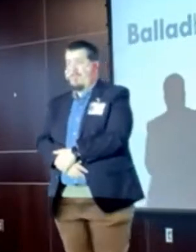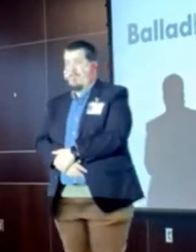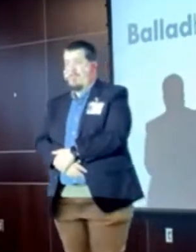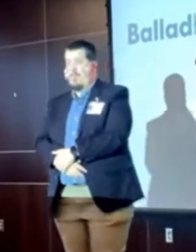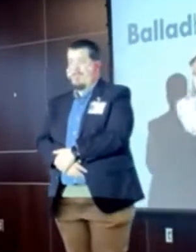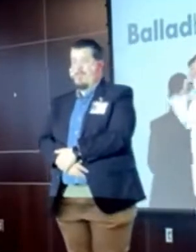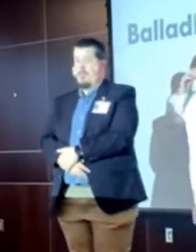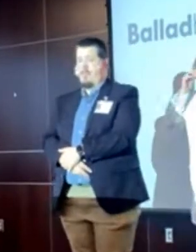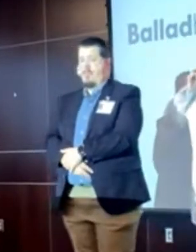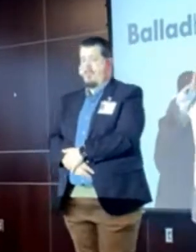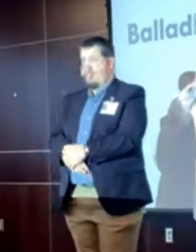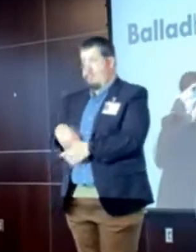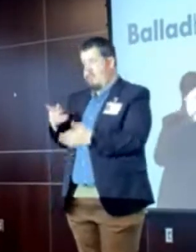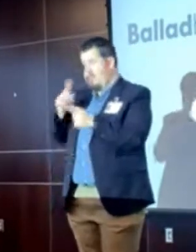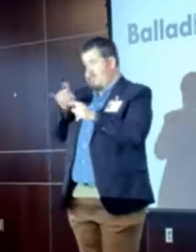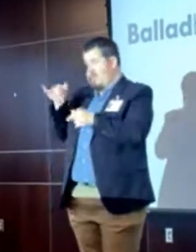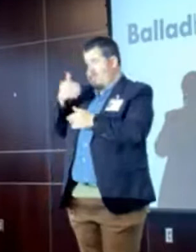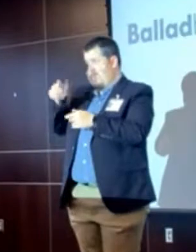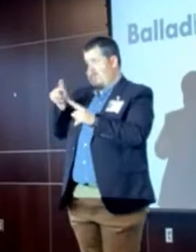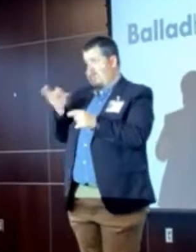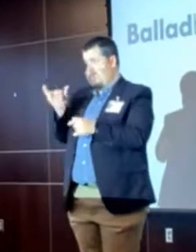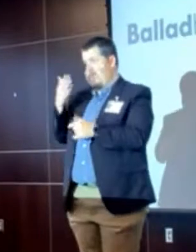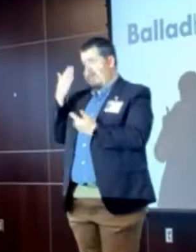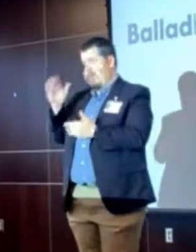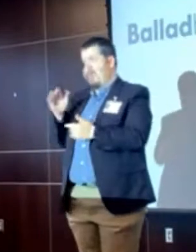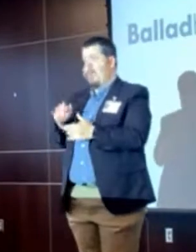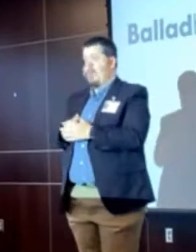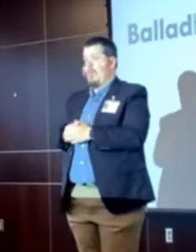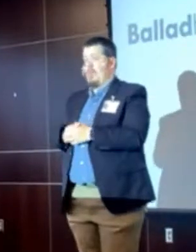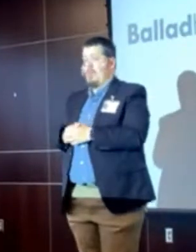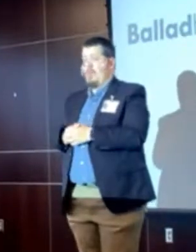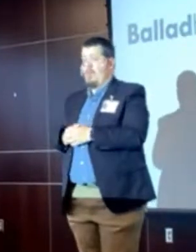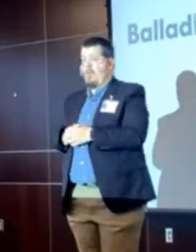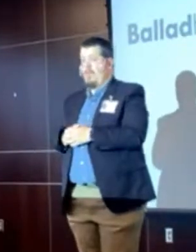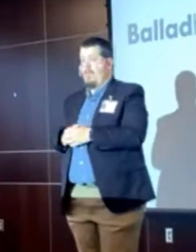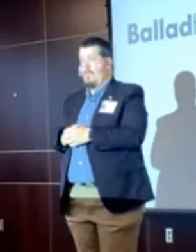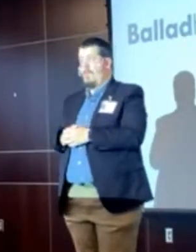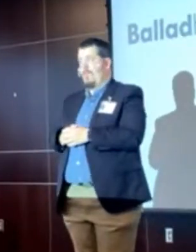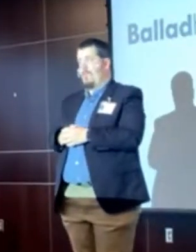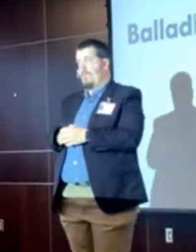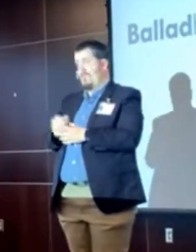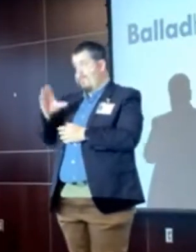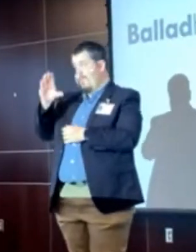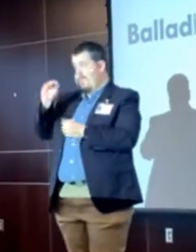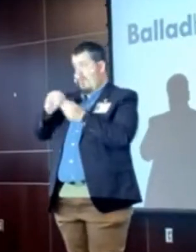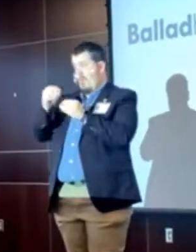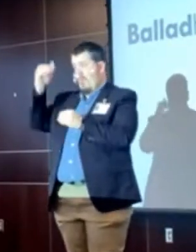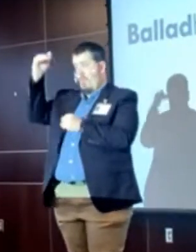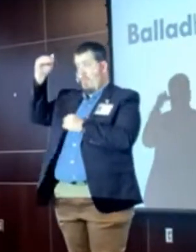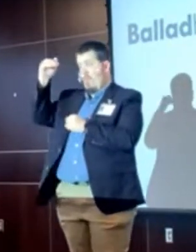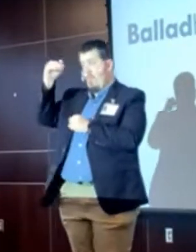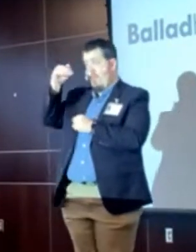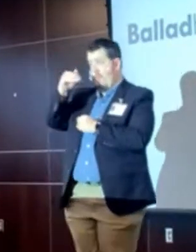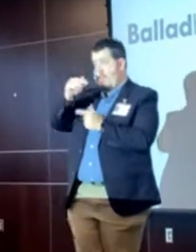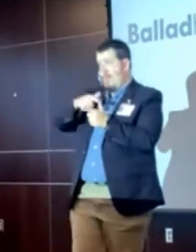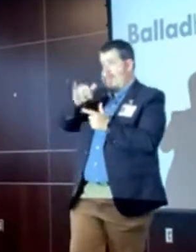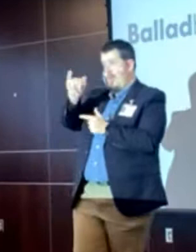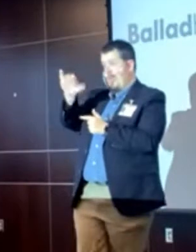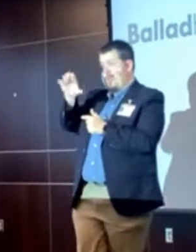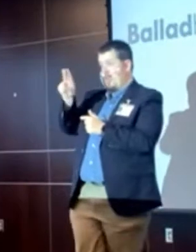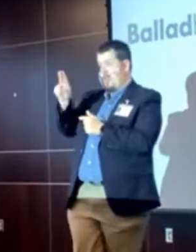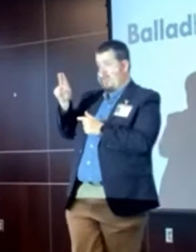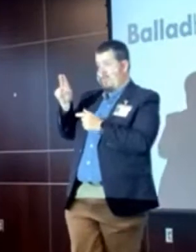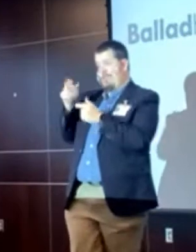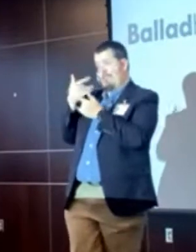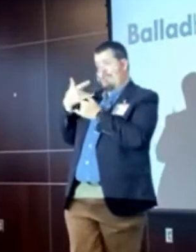And you may be answering this next question too. I don't know. Your cases are dropping off. Your ICU cases